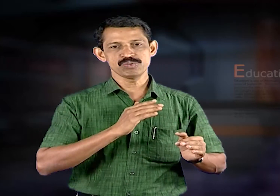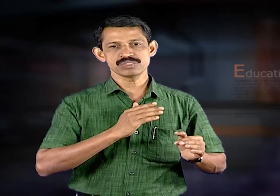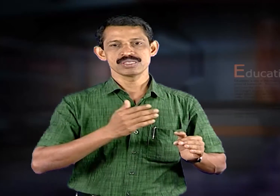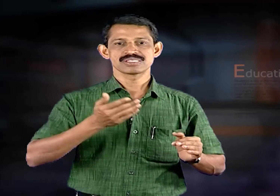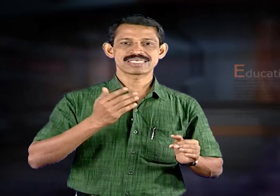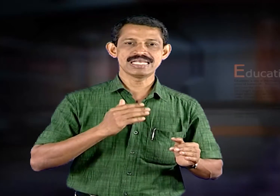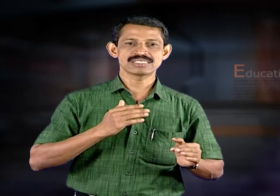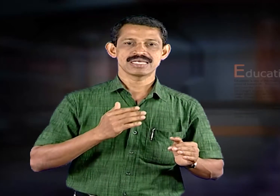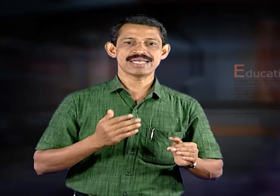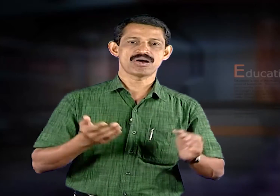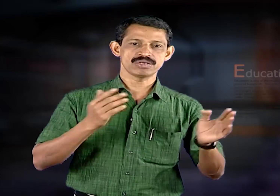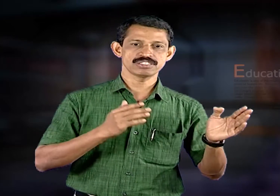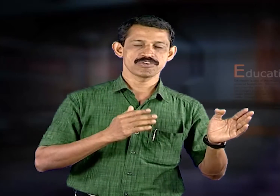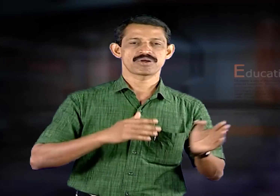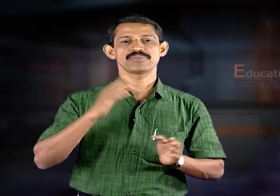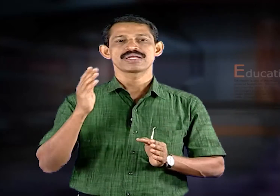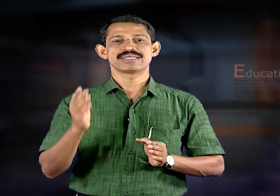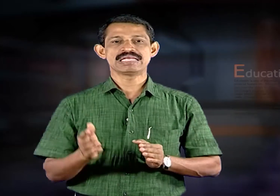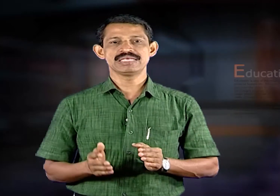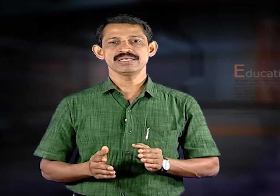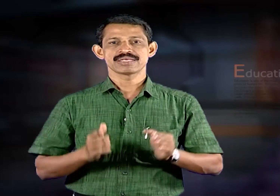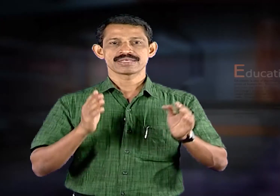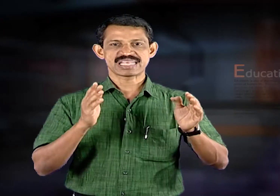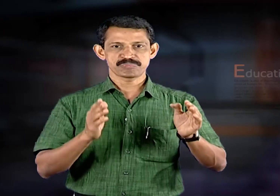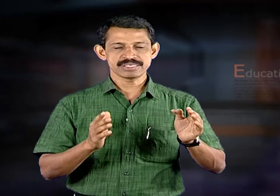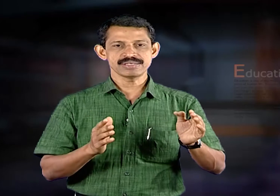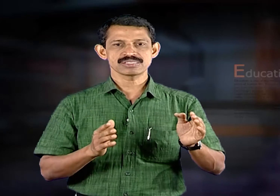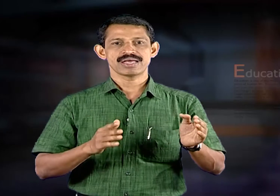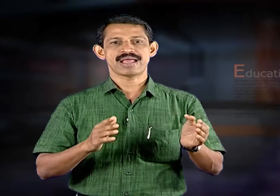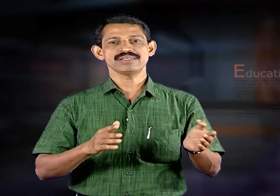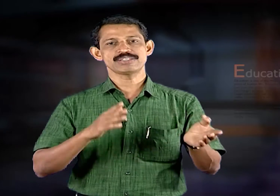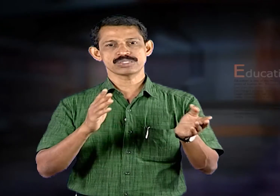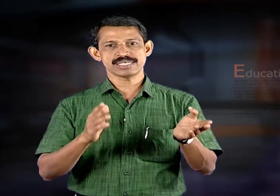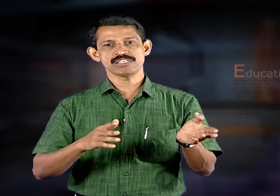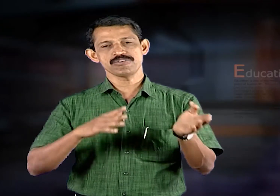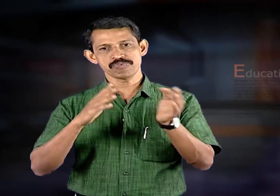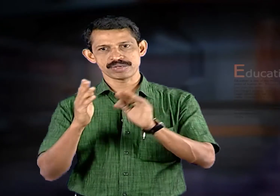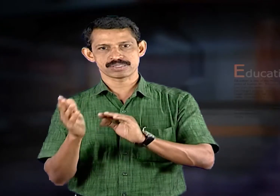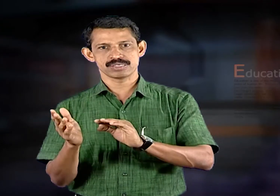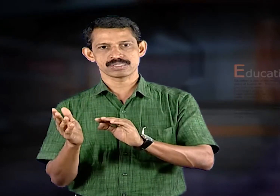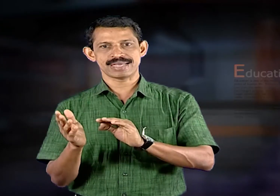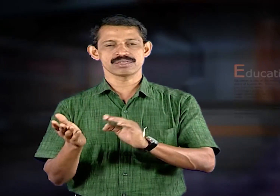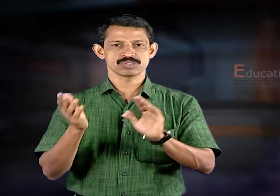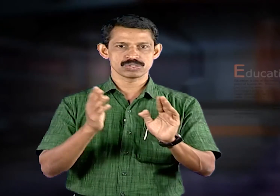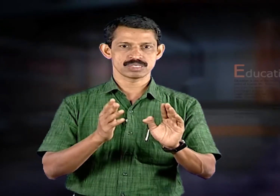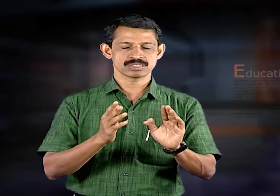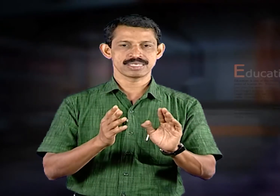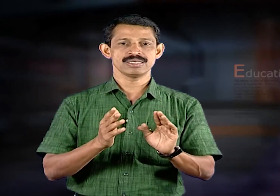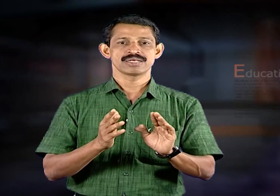values, skills and knowledge from daily experience and the educative influences and resources in his